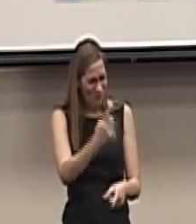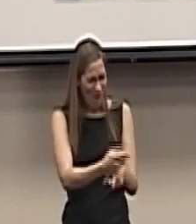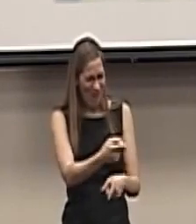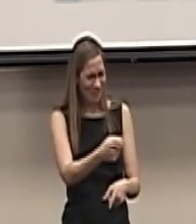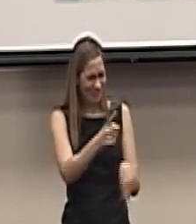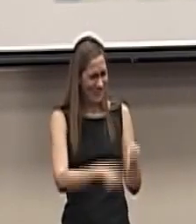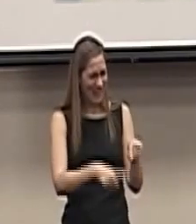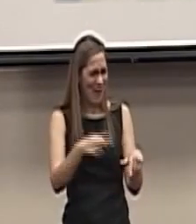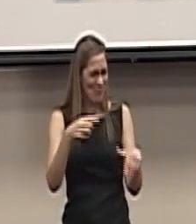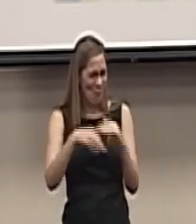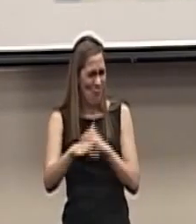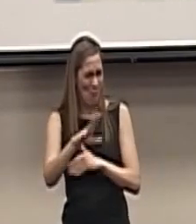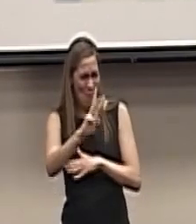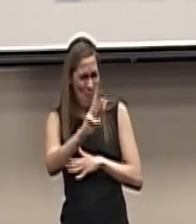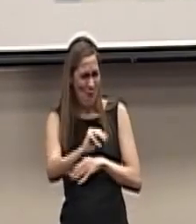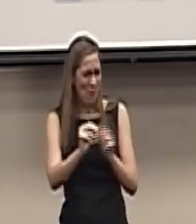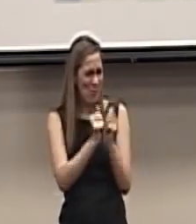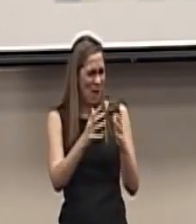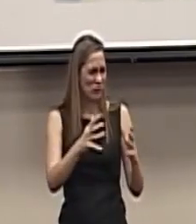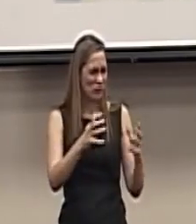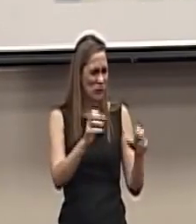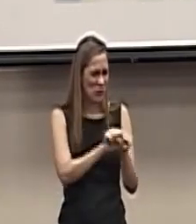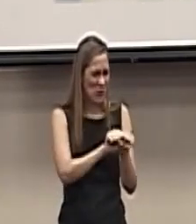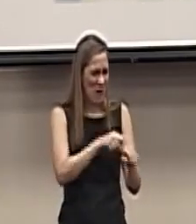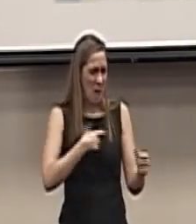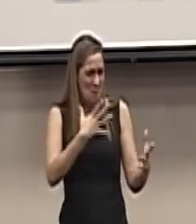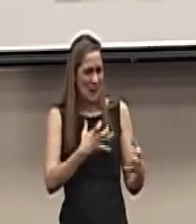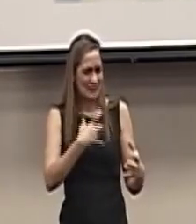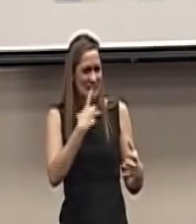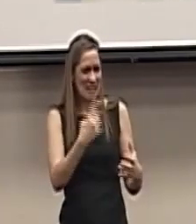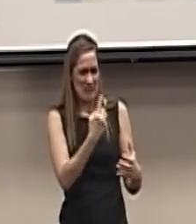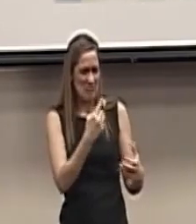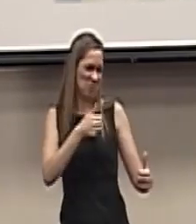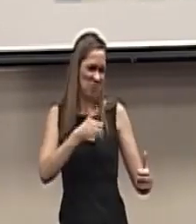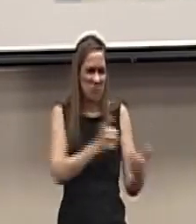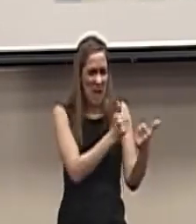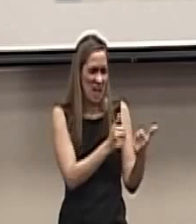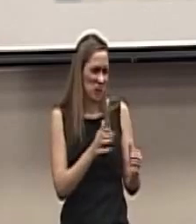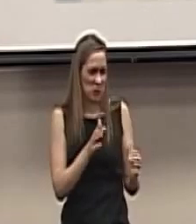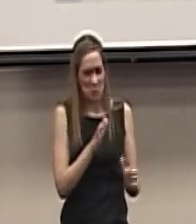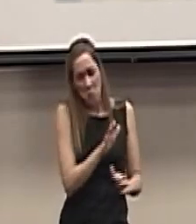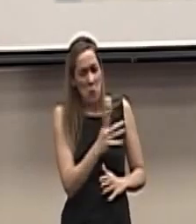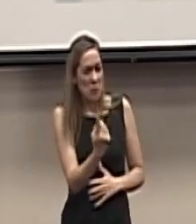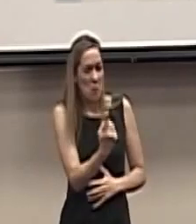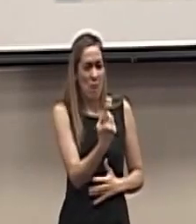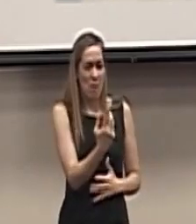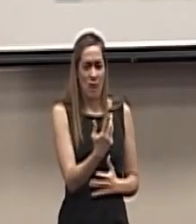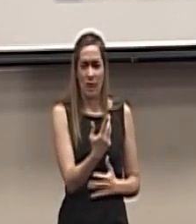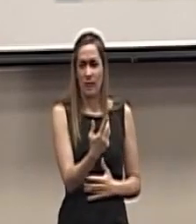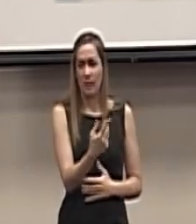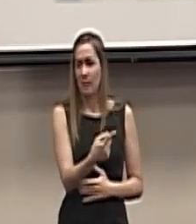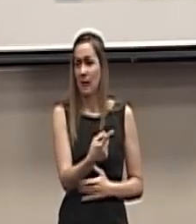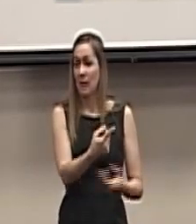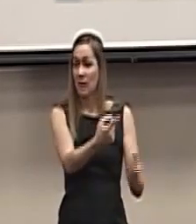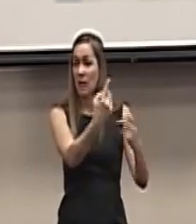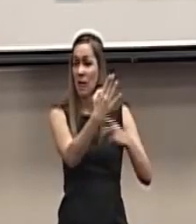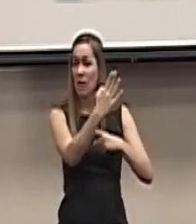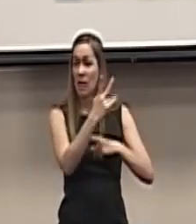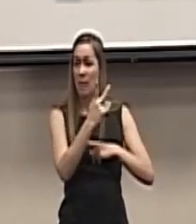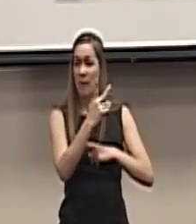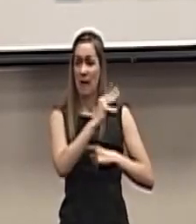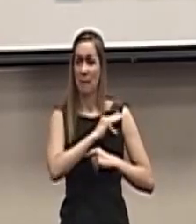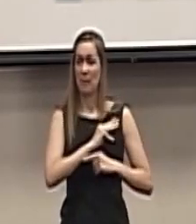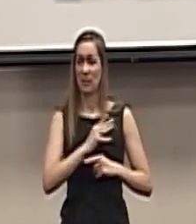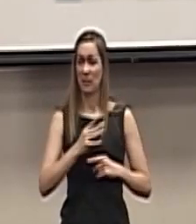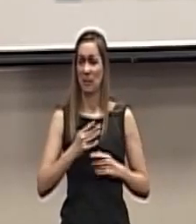Or I want to say something to challenge him, or to push him, or whatever. Guys, he's coming off the mission field, and he's been